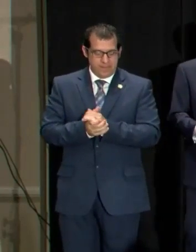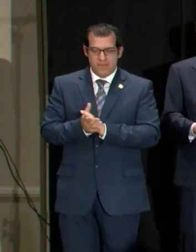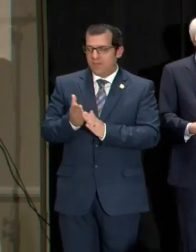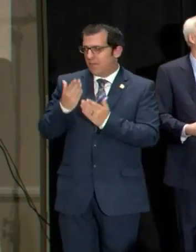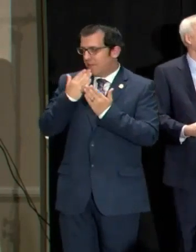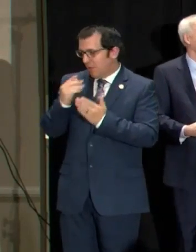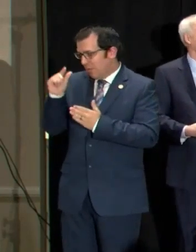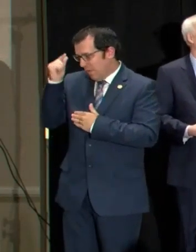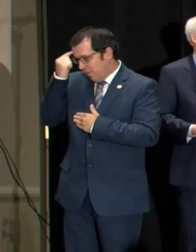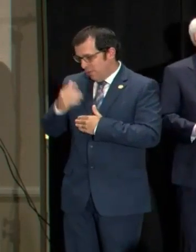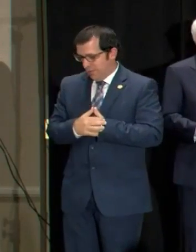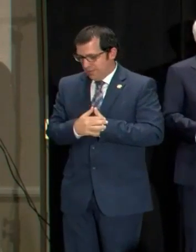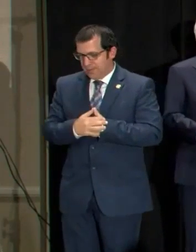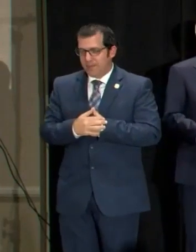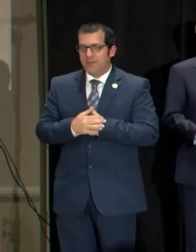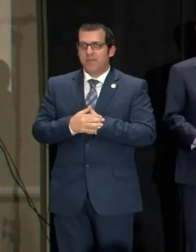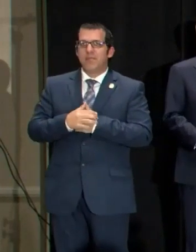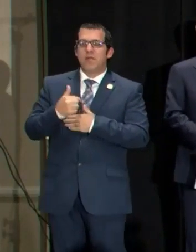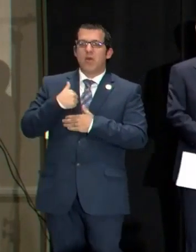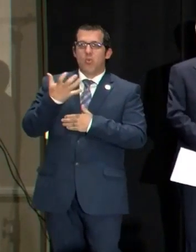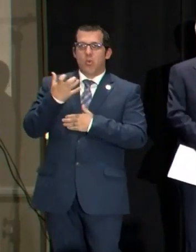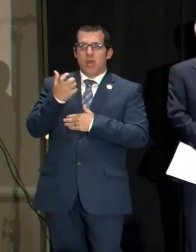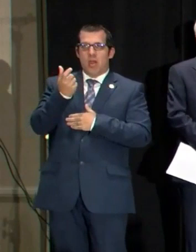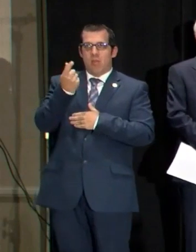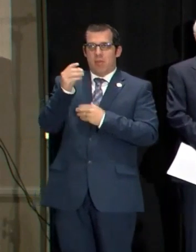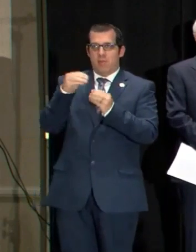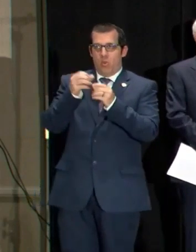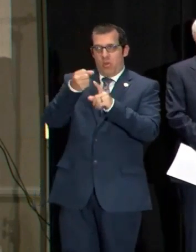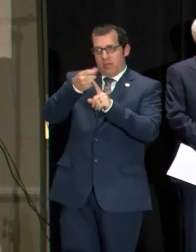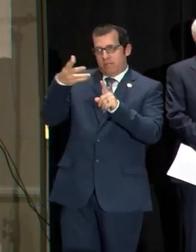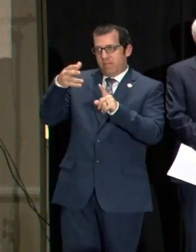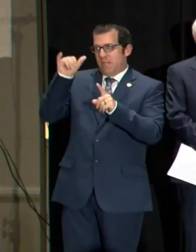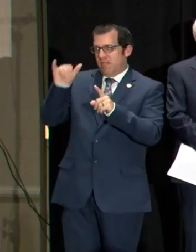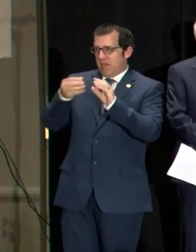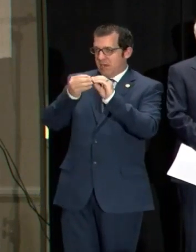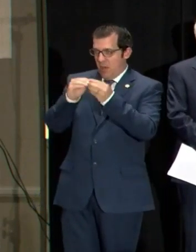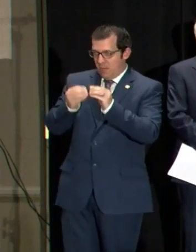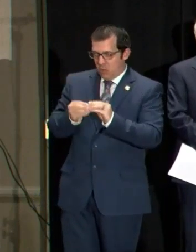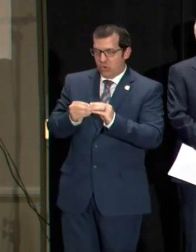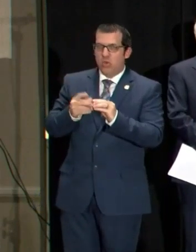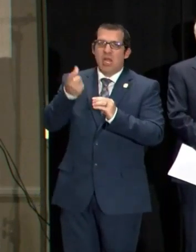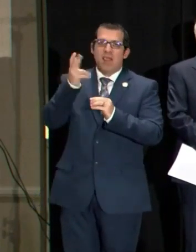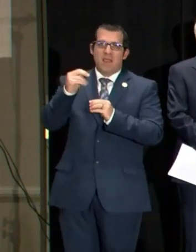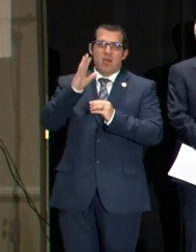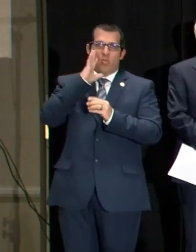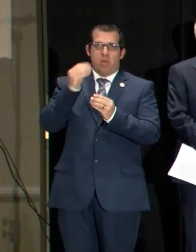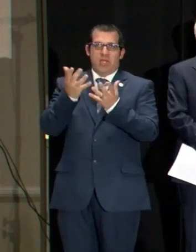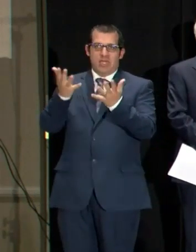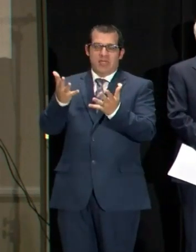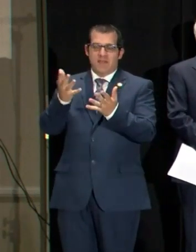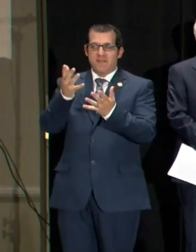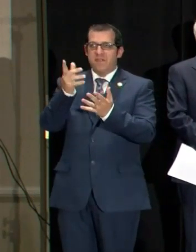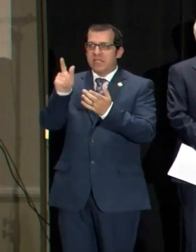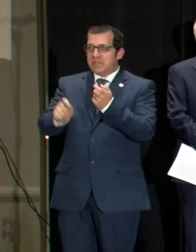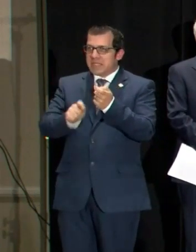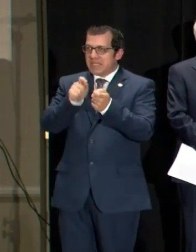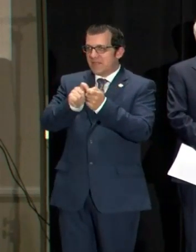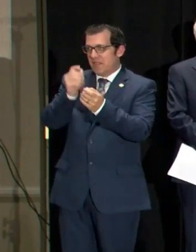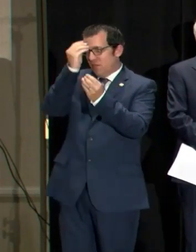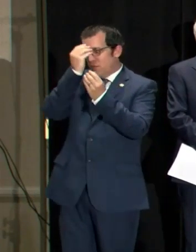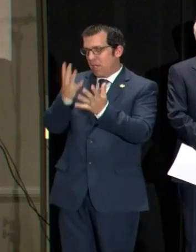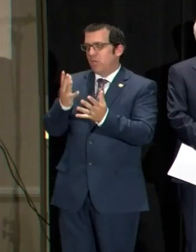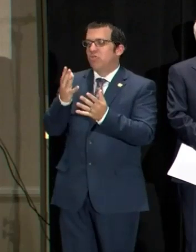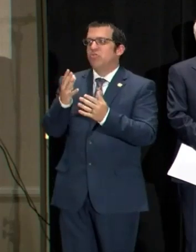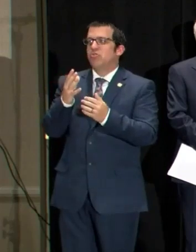Thank you, Governor. I just want to give a little bit more details on some of the numbers and then give some specific